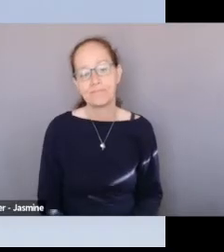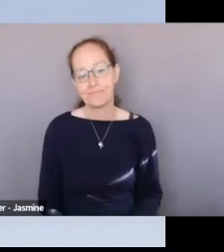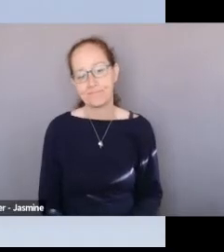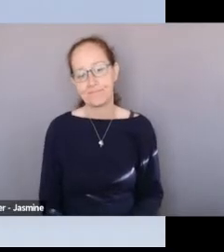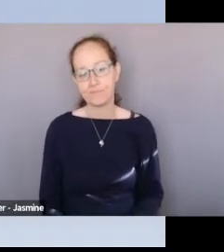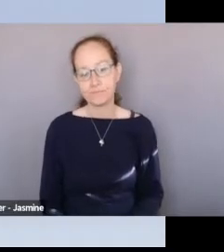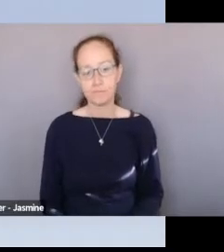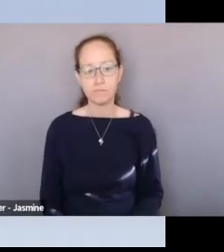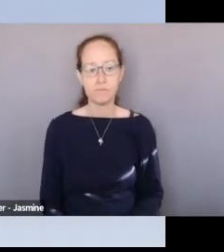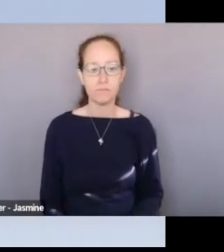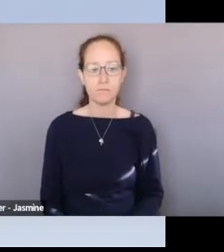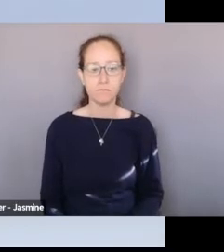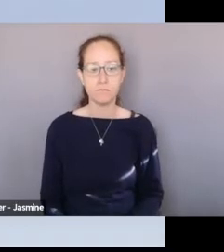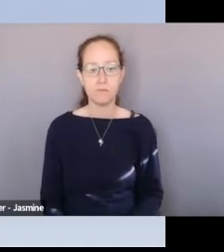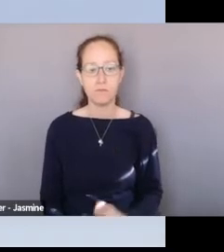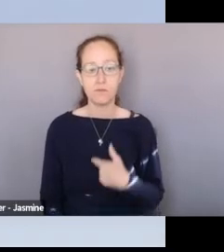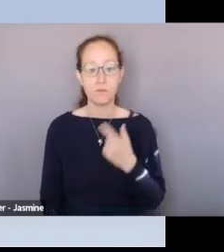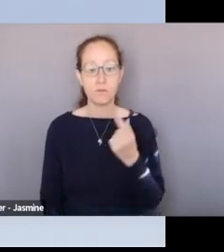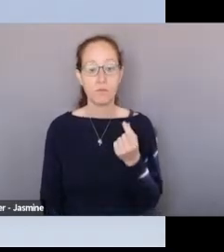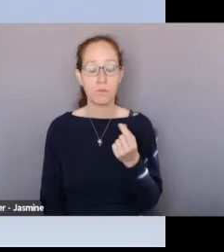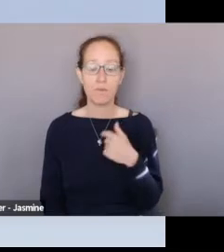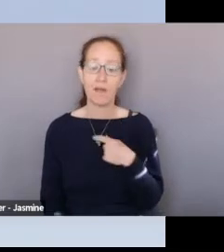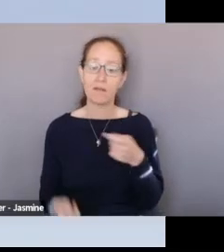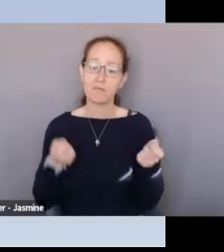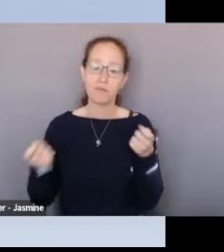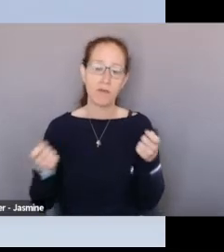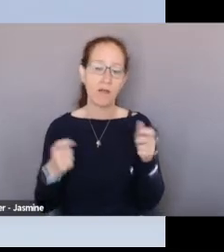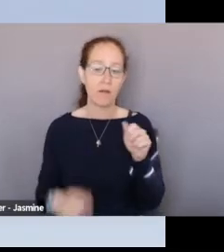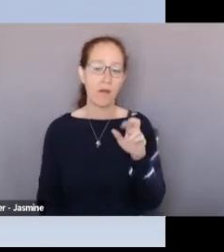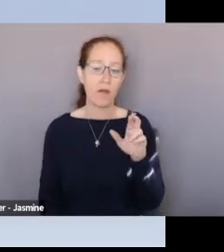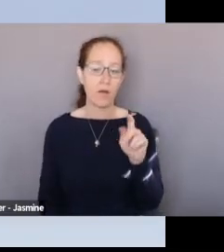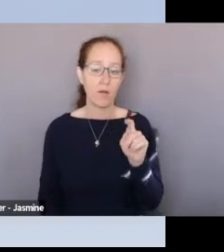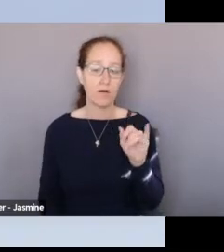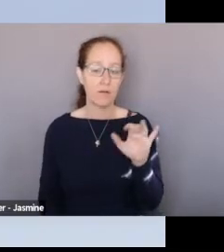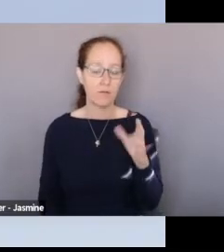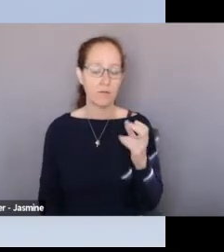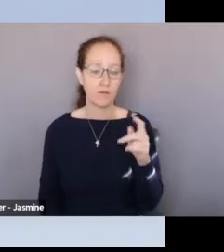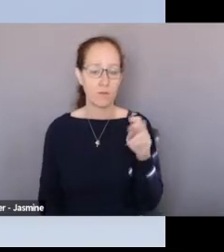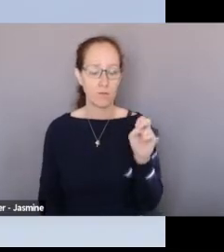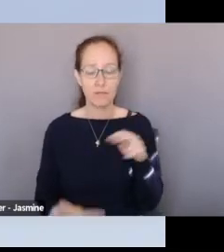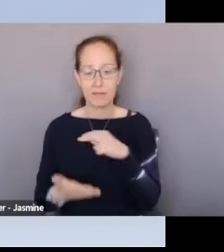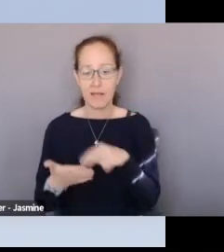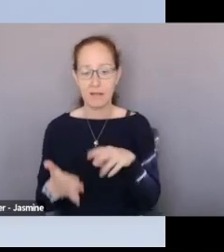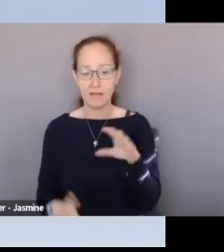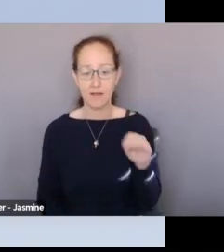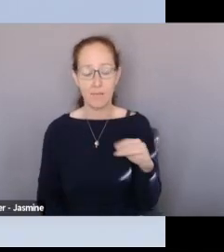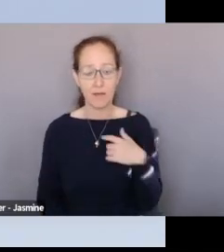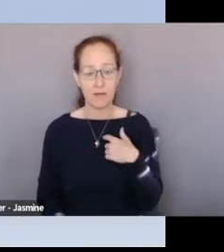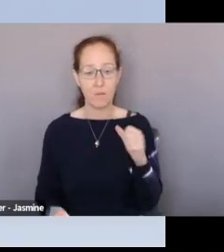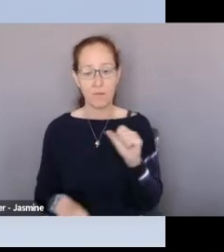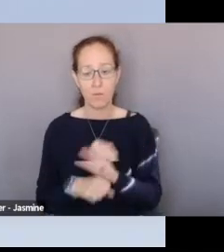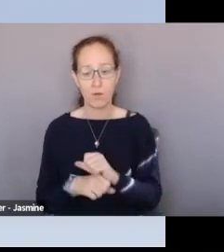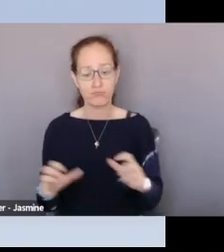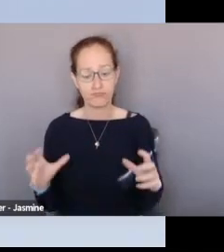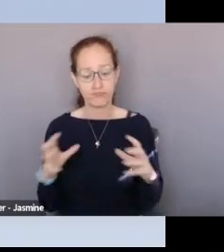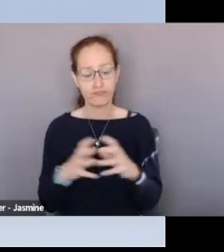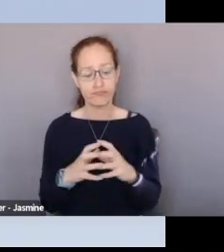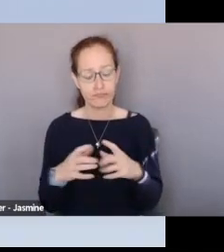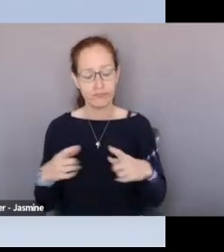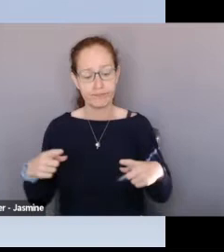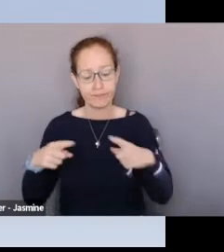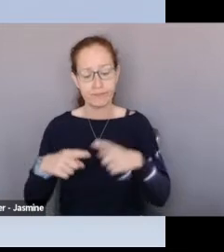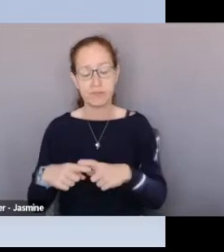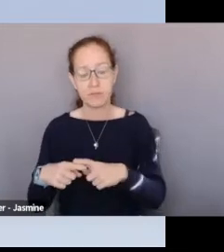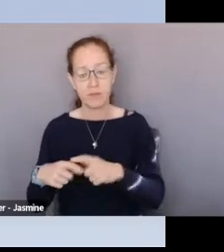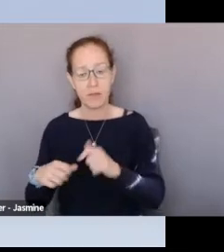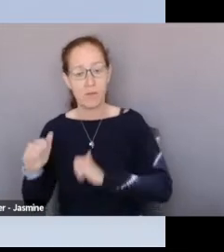So I direct Artichoke Dance Company, and we work at the intersection of performance innovation, environmental action,